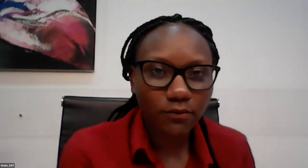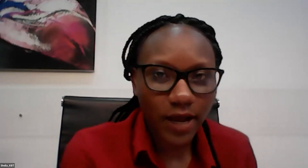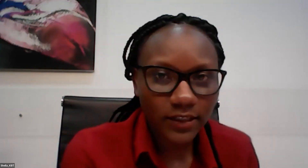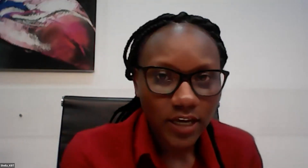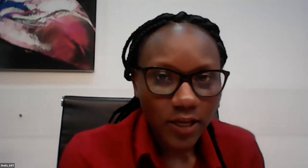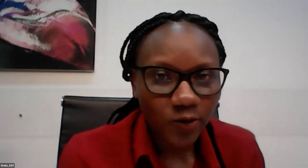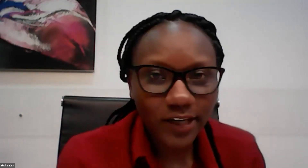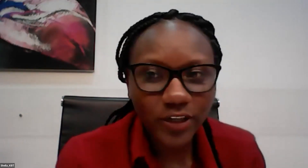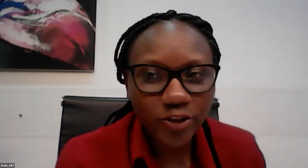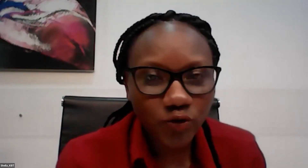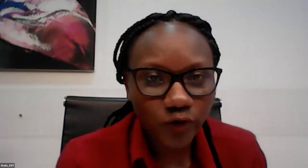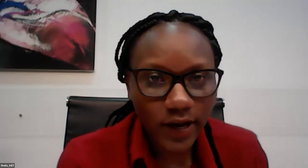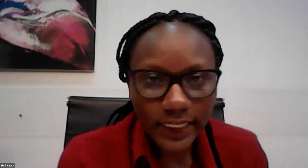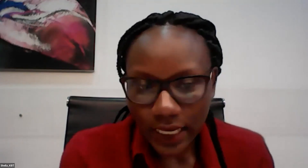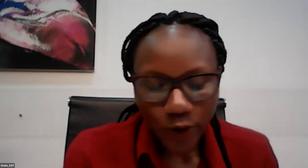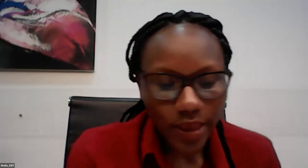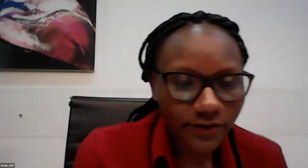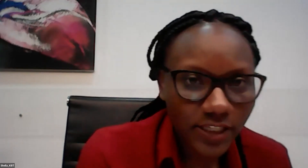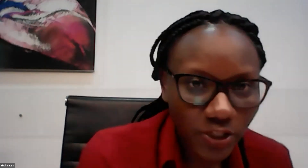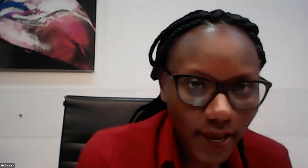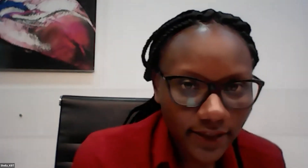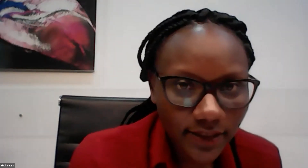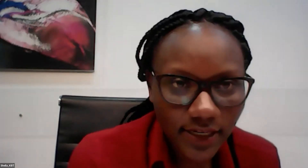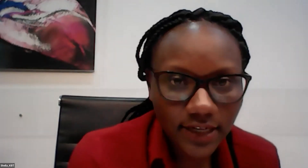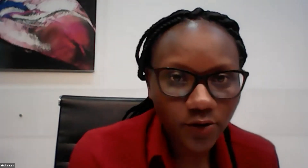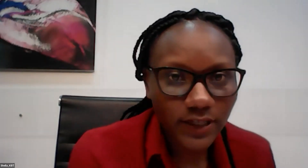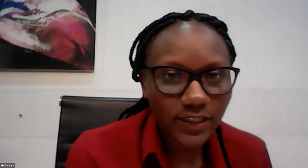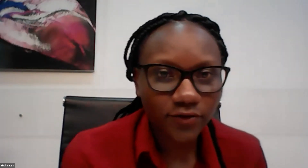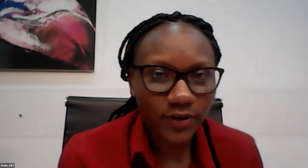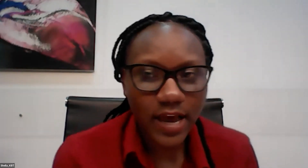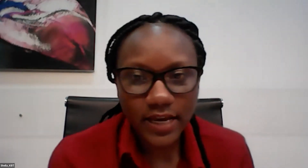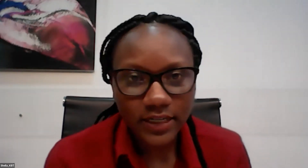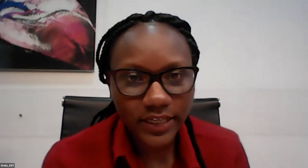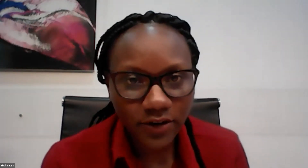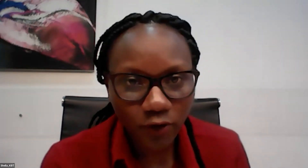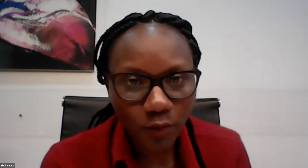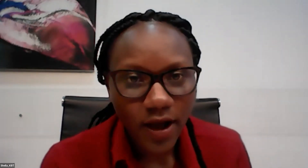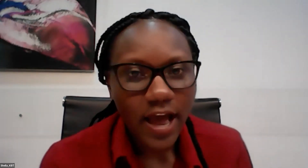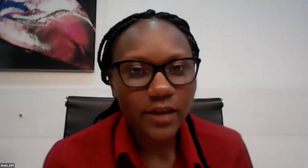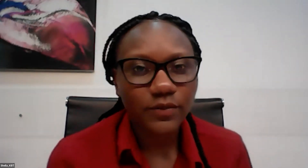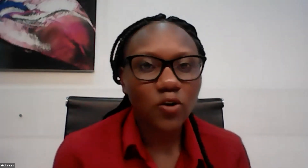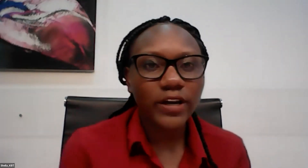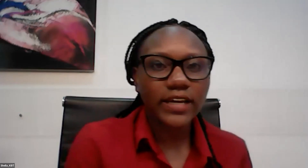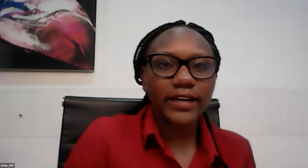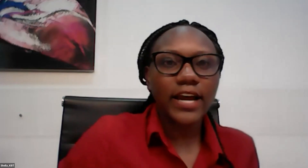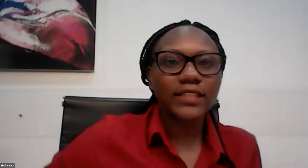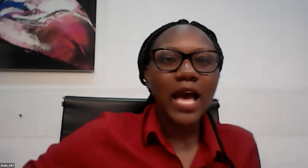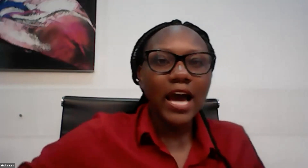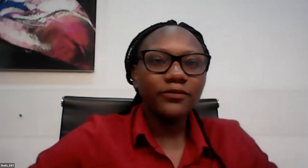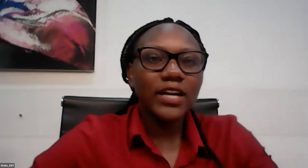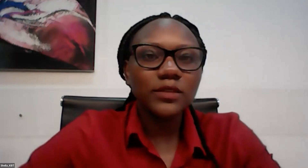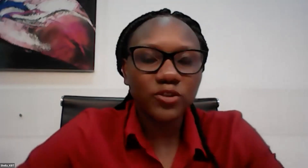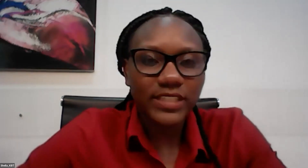most impact? You can only choose one. We have Seizure Assistant, CRESTNet VR, DevHop, Hypnagogic